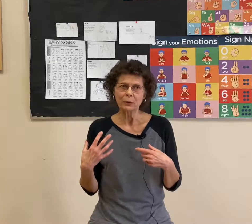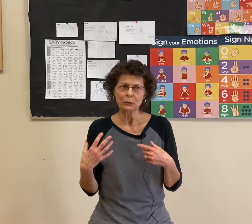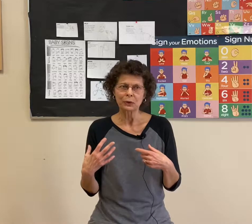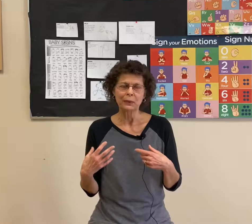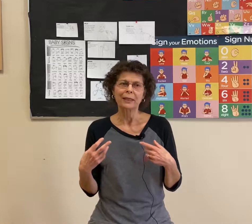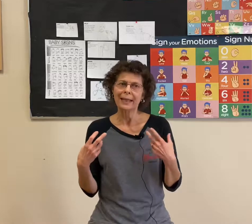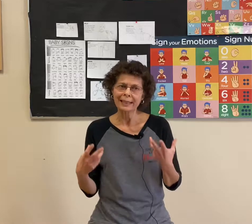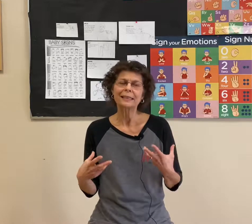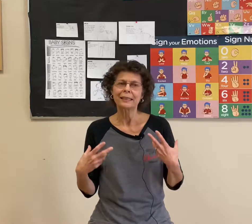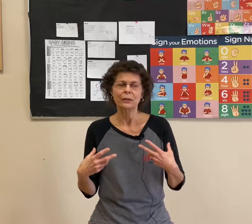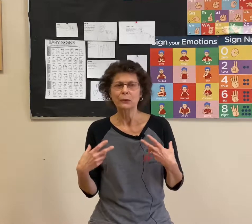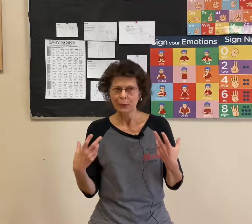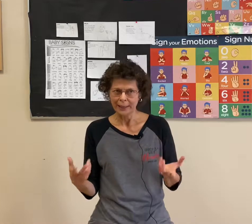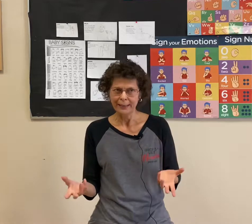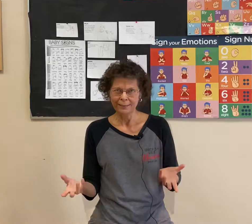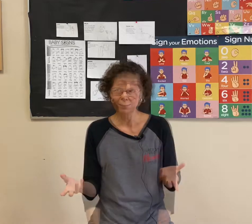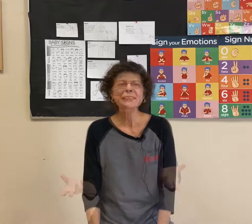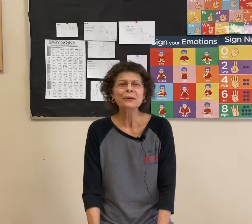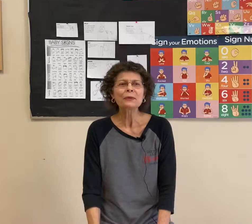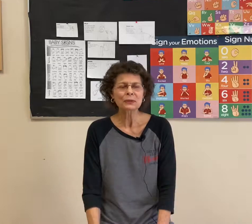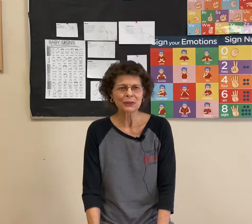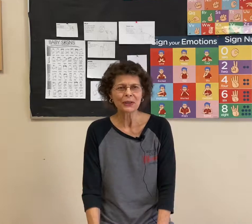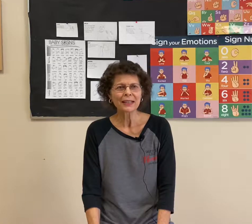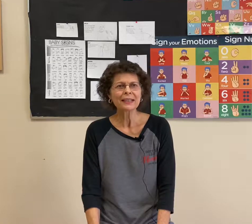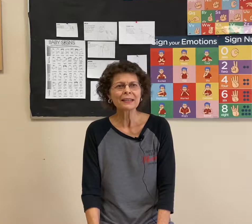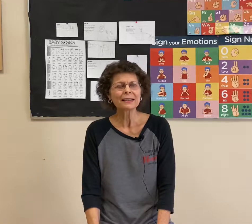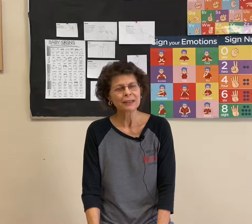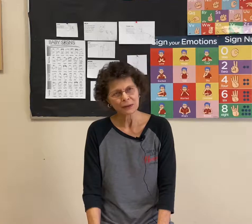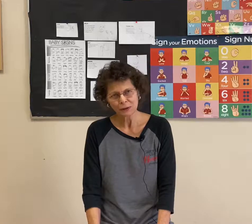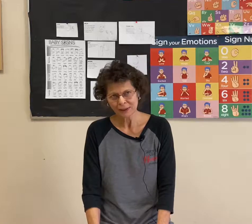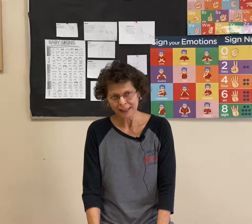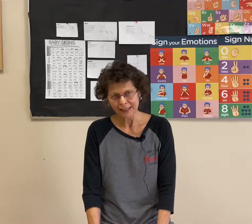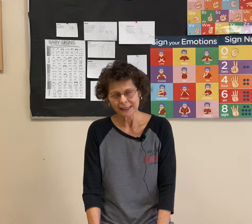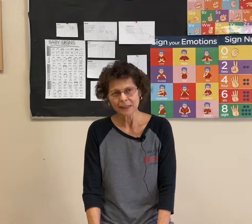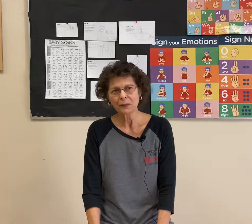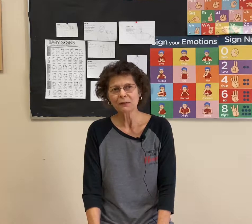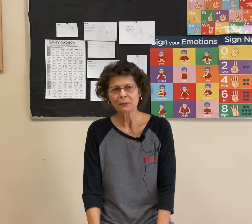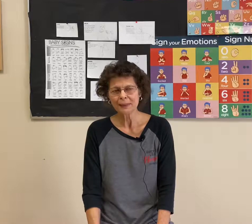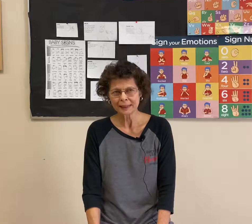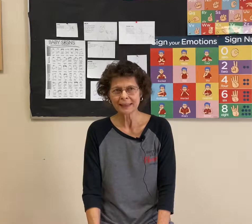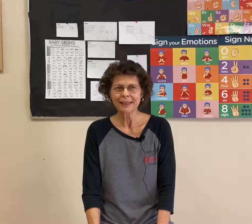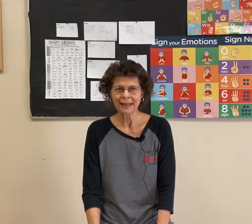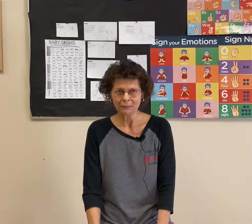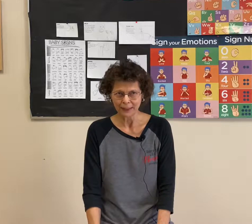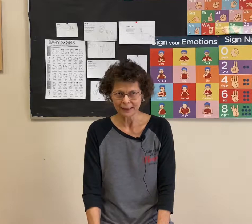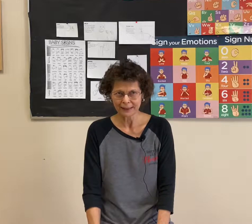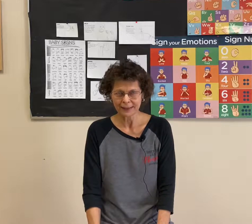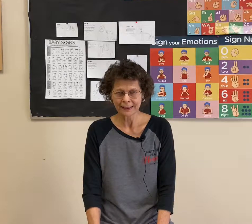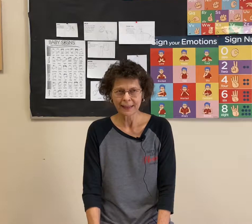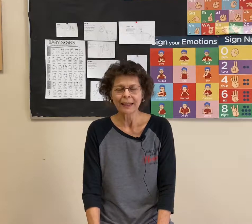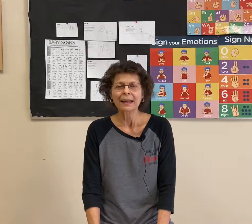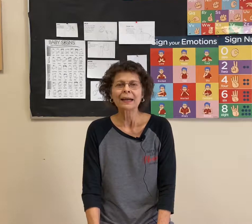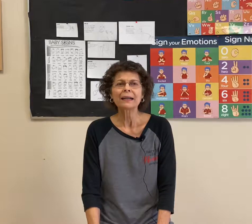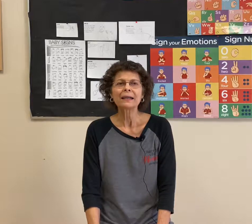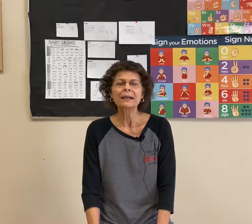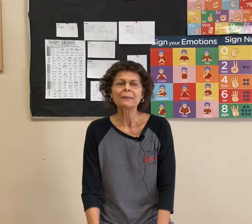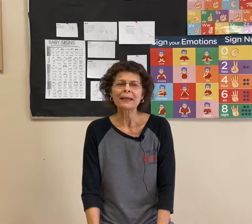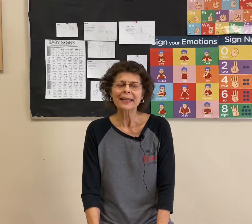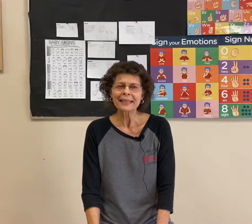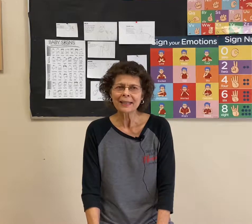doing and they can see your hands. So you're starting to introduce signs anywhere from 6 to 9 months. At that